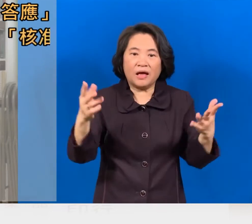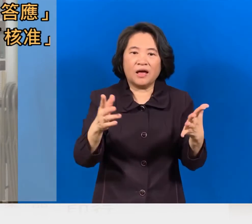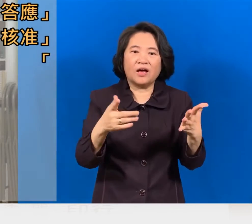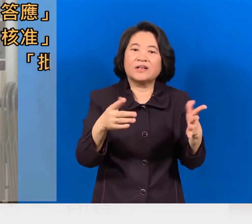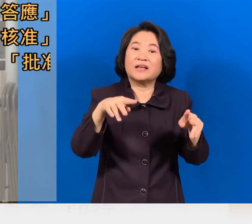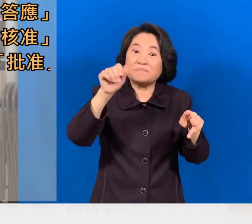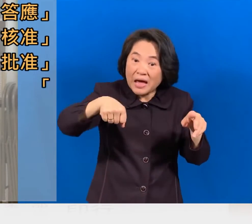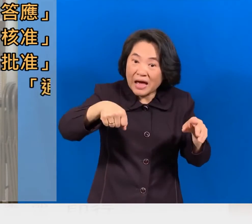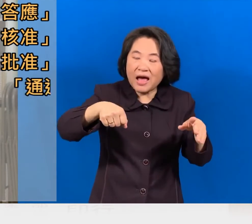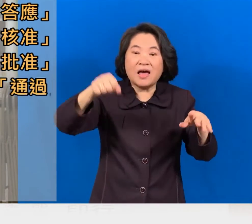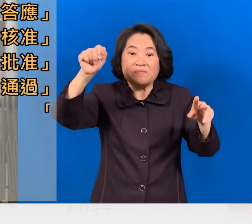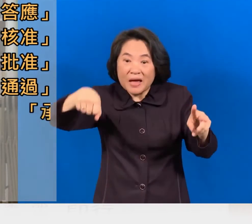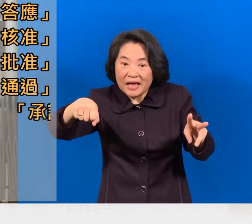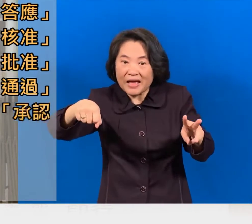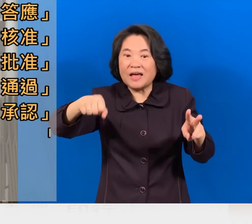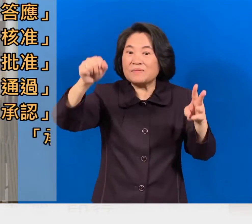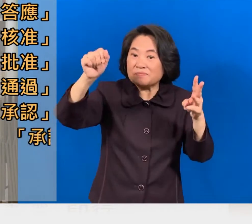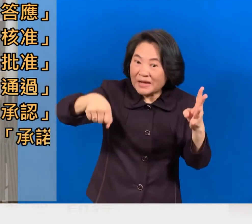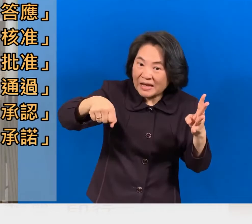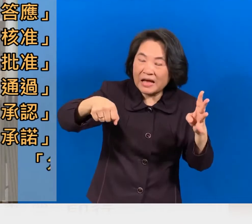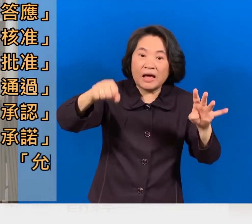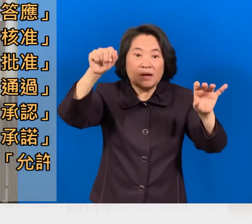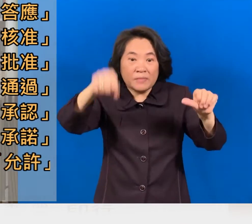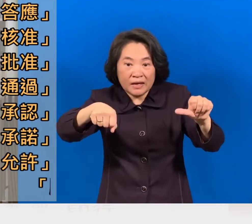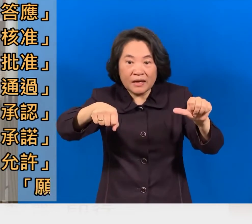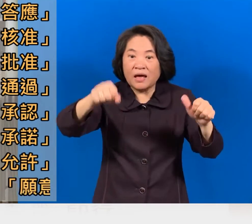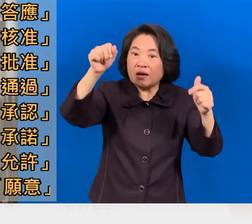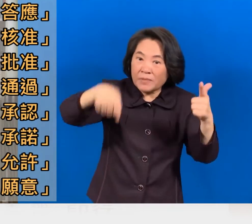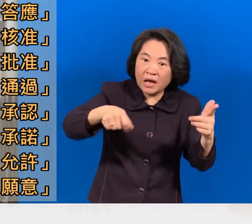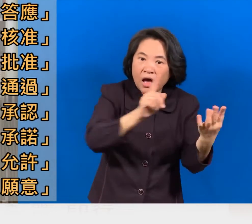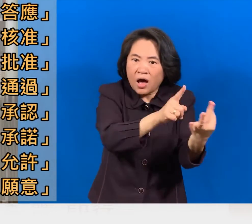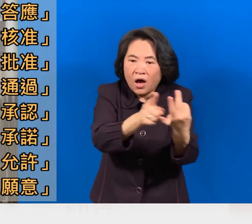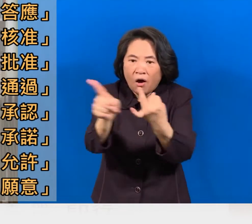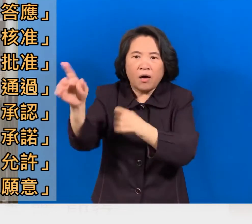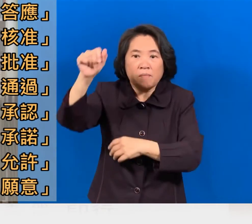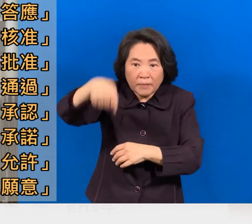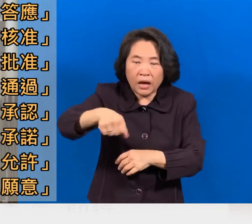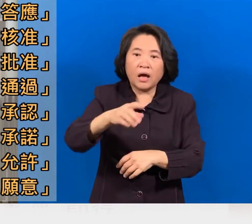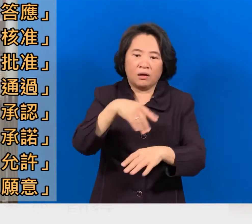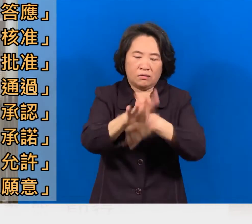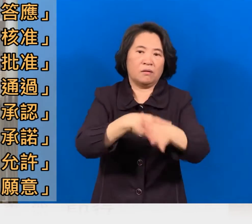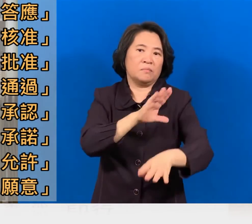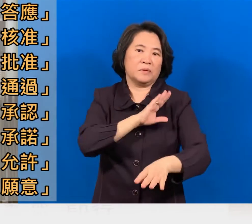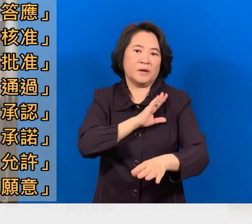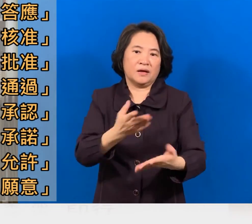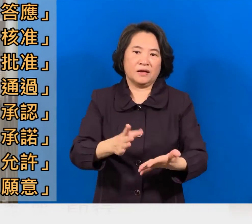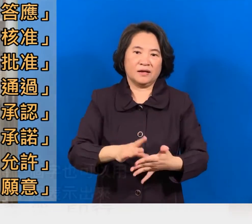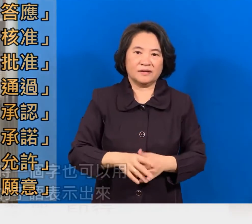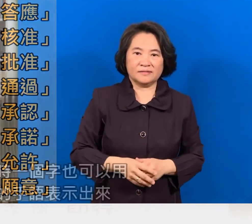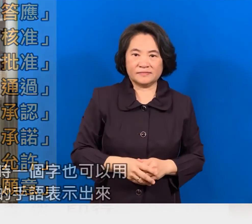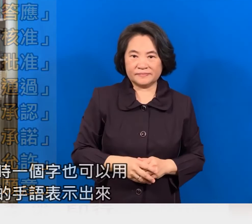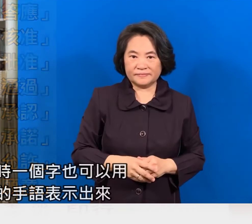pass, acknowledge, confess, affirm, permit, and allow, as well as